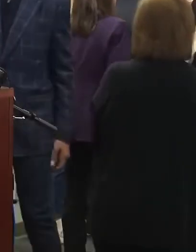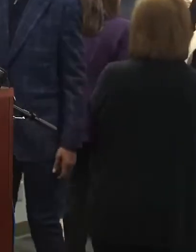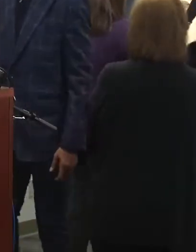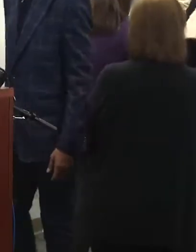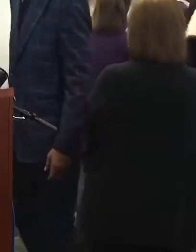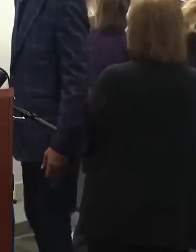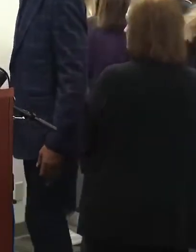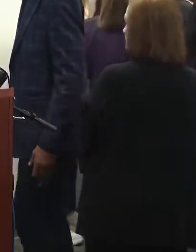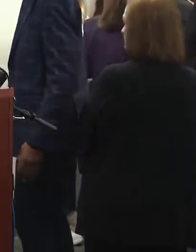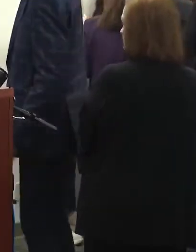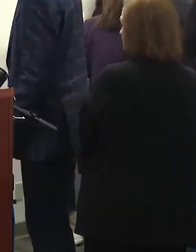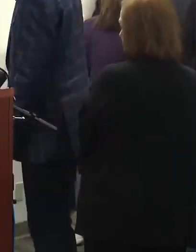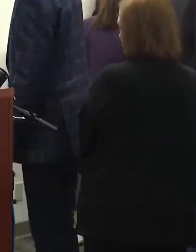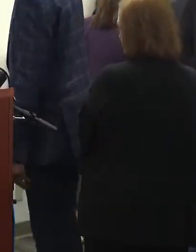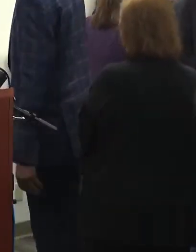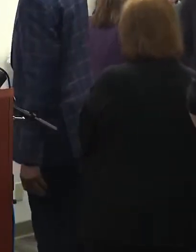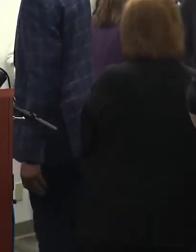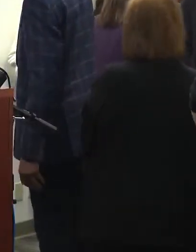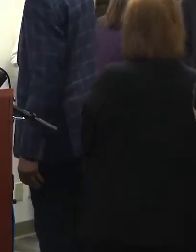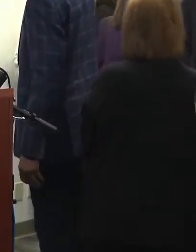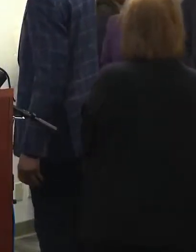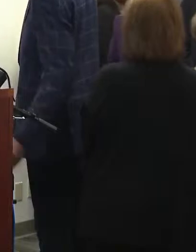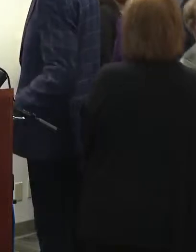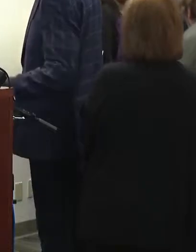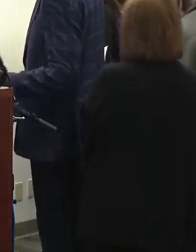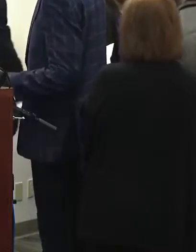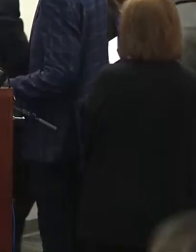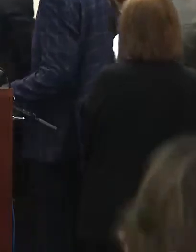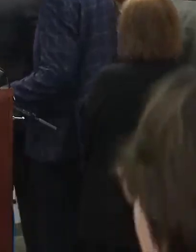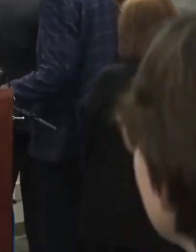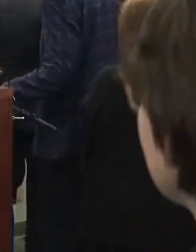With pedestrians, yeah.